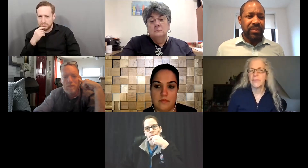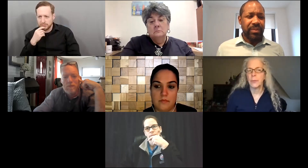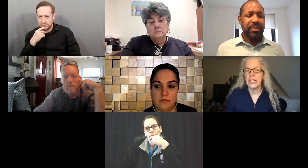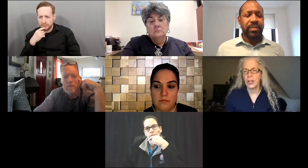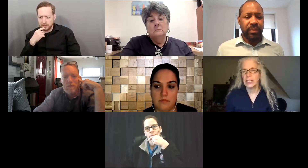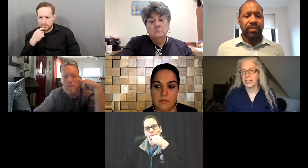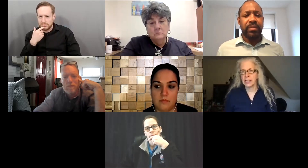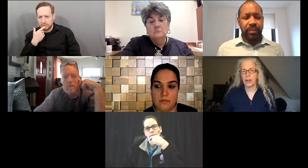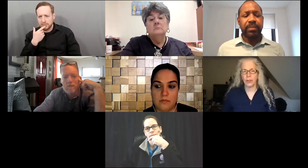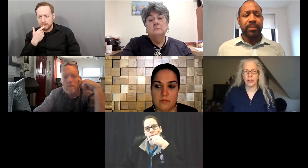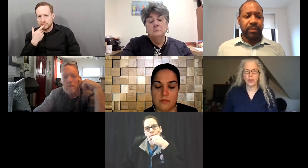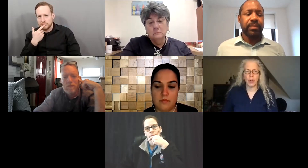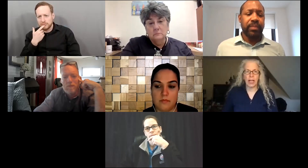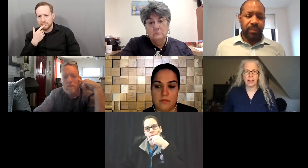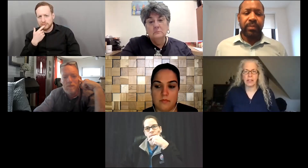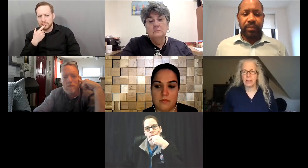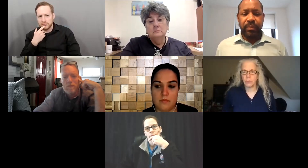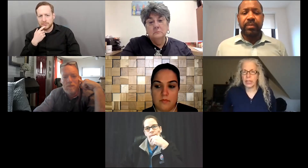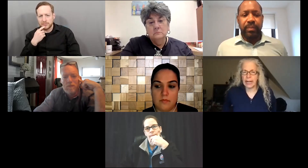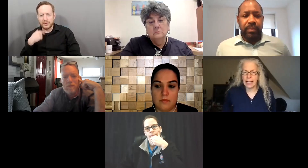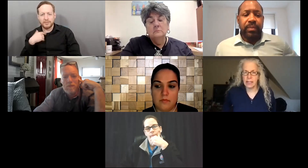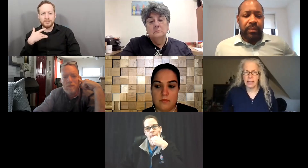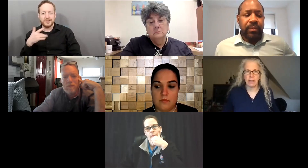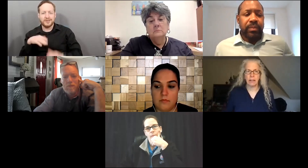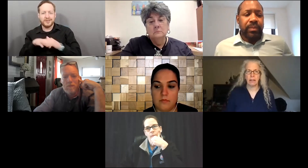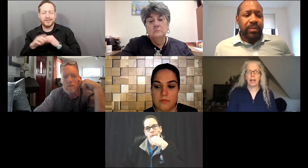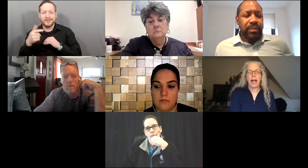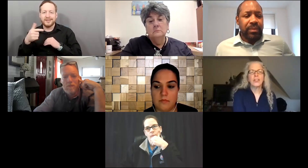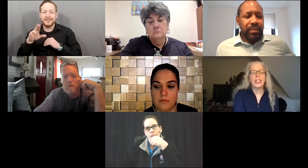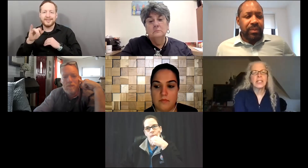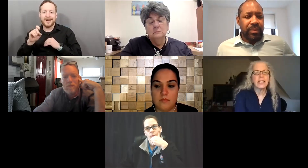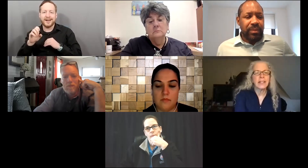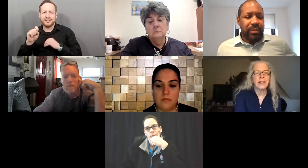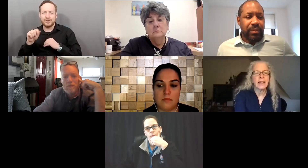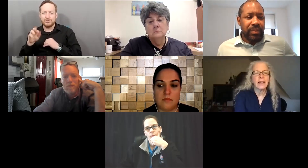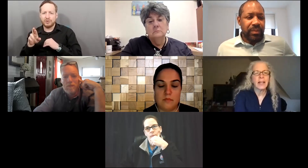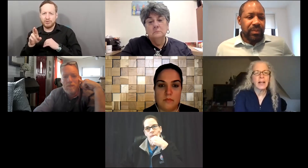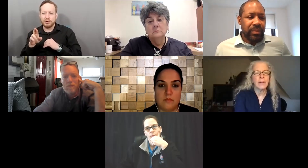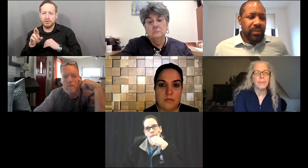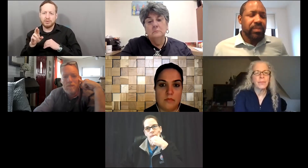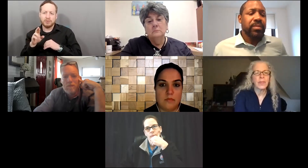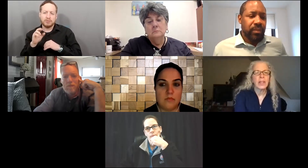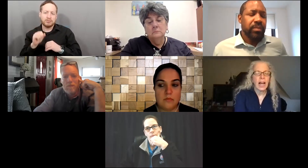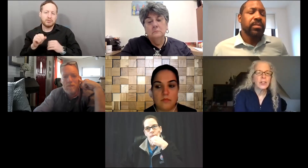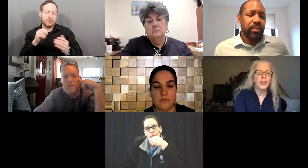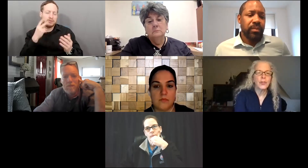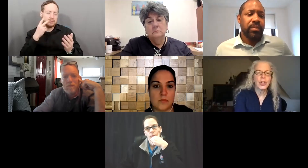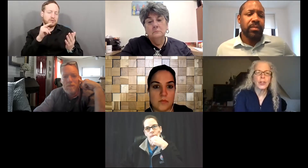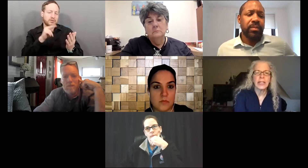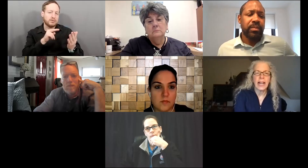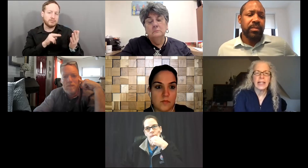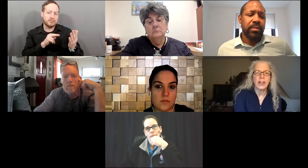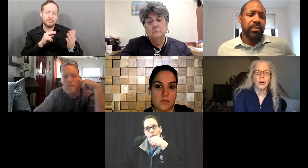public information. It's out there. So yes, we can access it. Hmm. I just, I